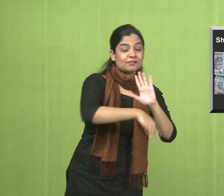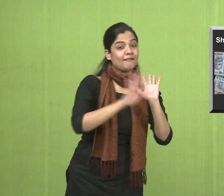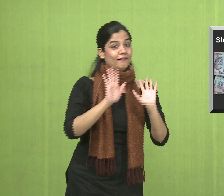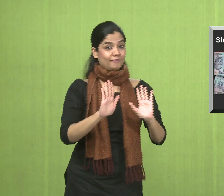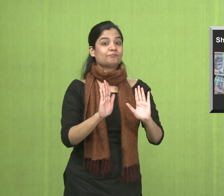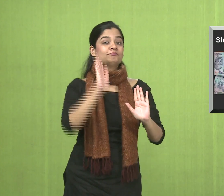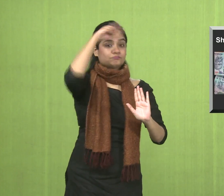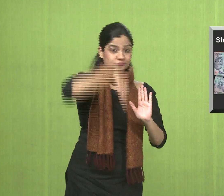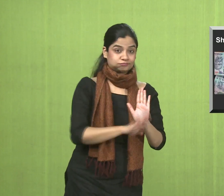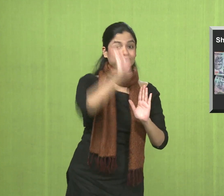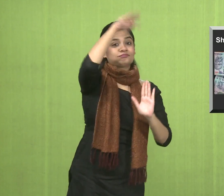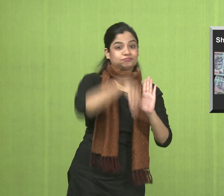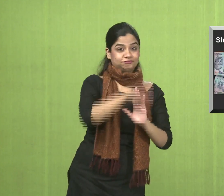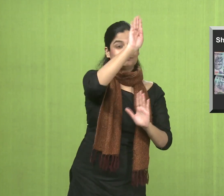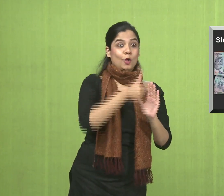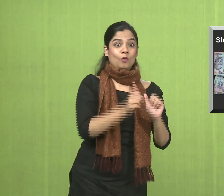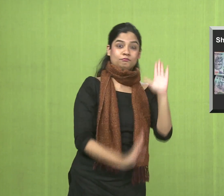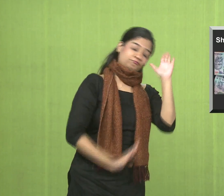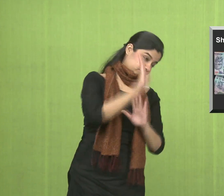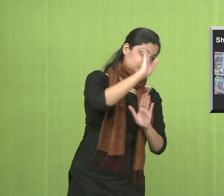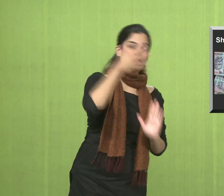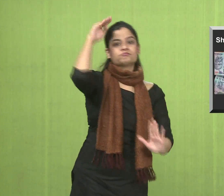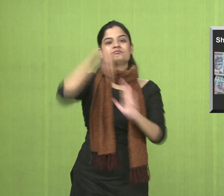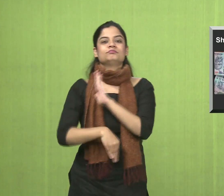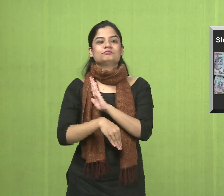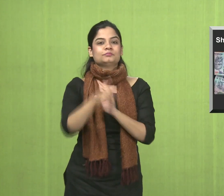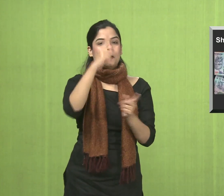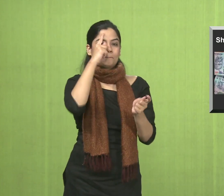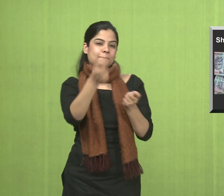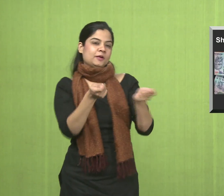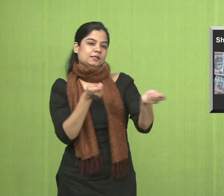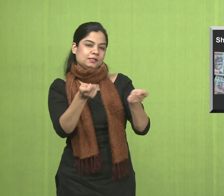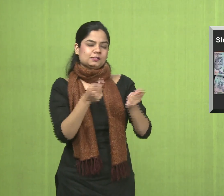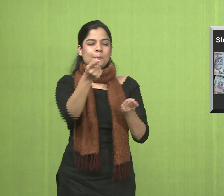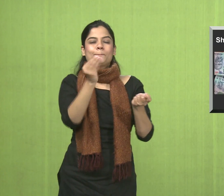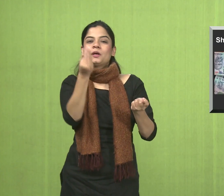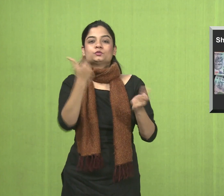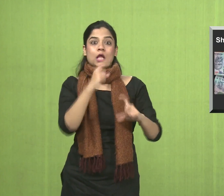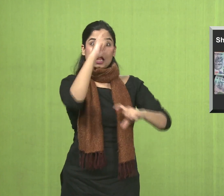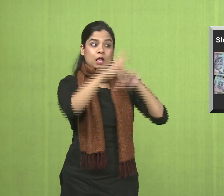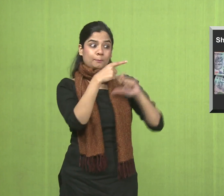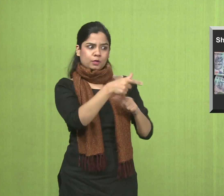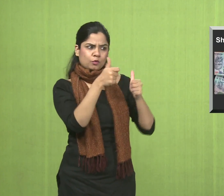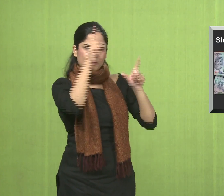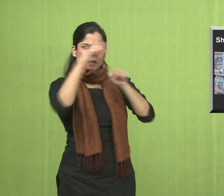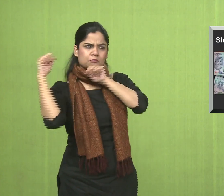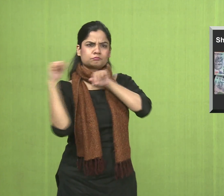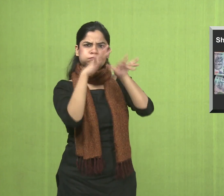be a loss. So you have to be mindful of where you're investing in the shares. It's best that you should always go